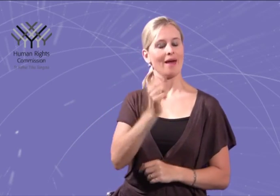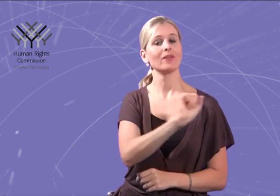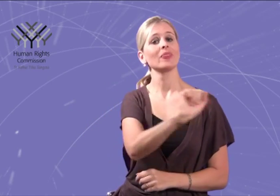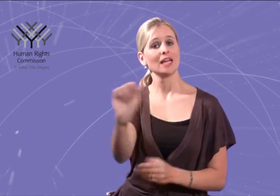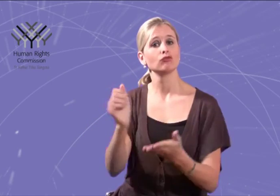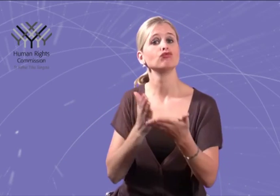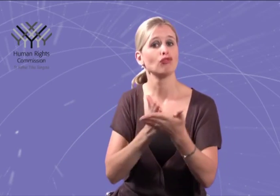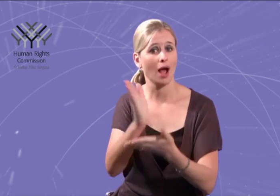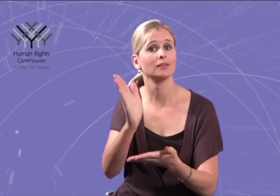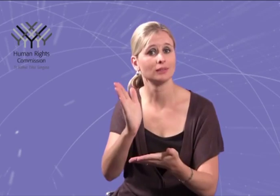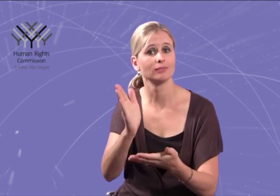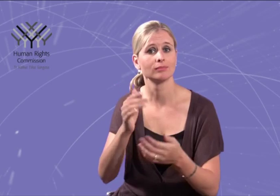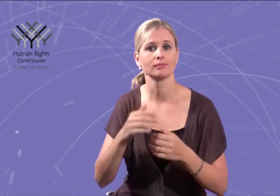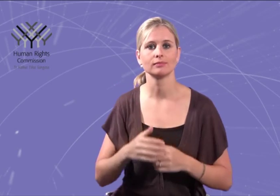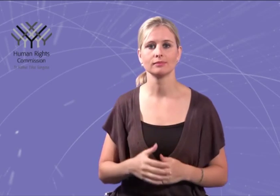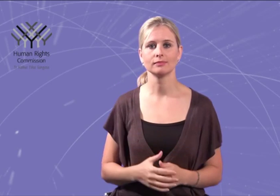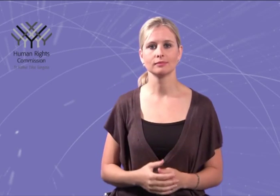have access to their rights.